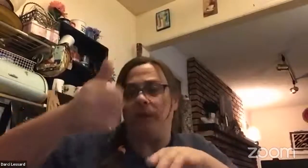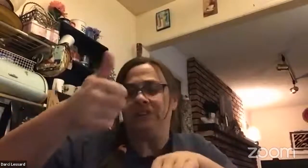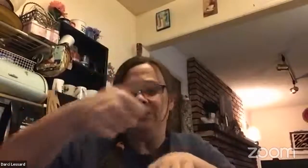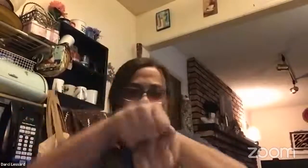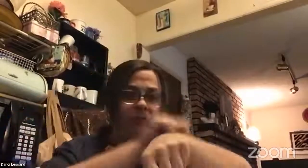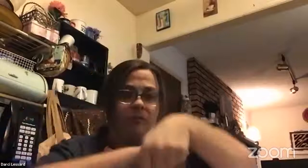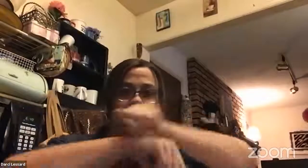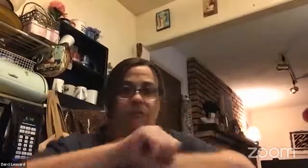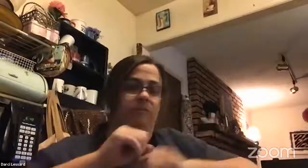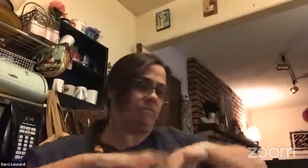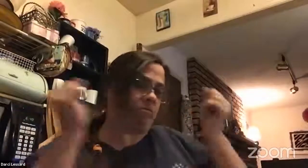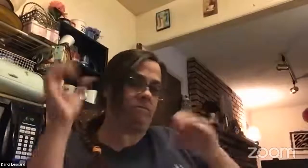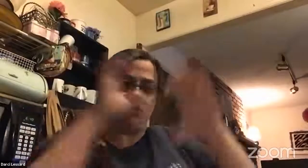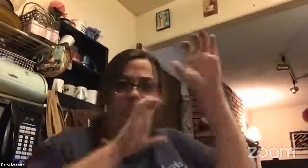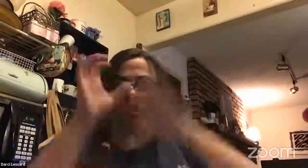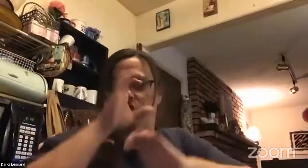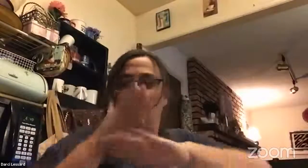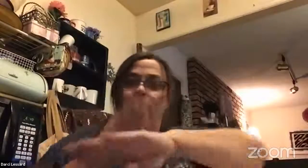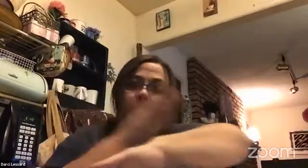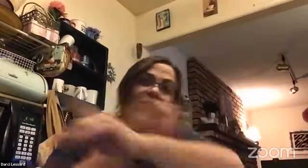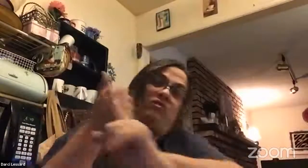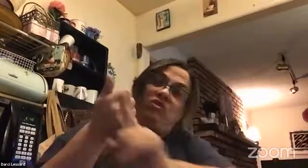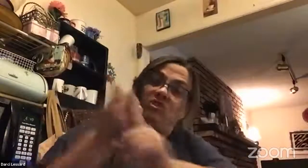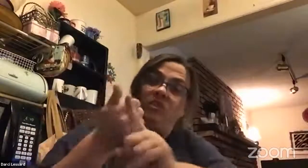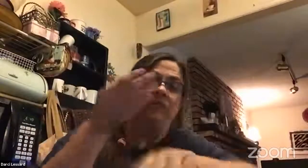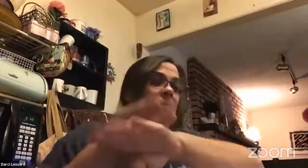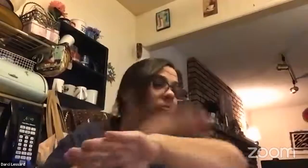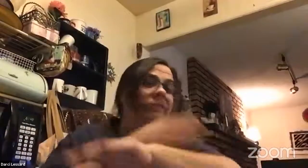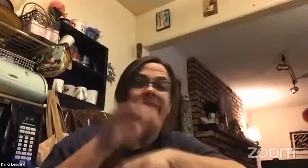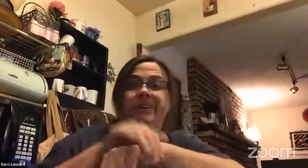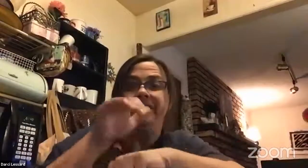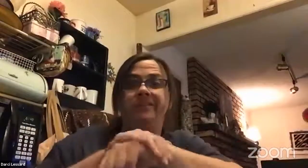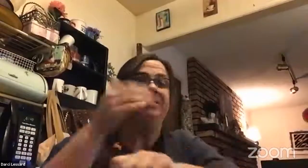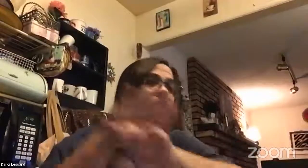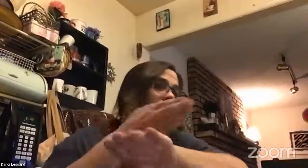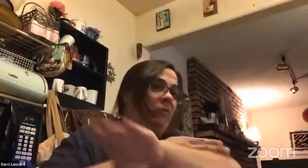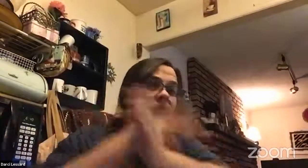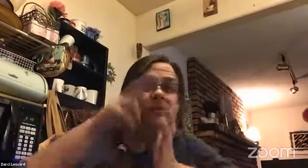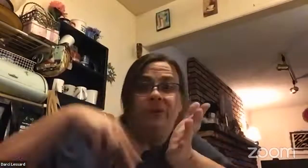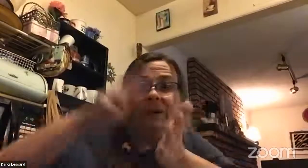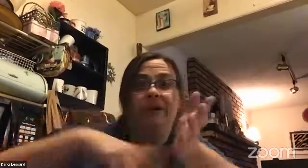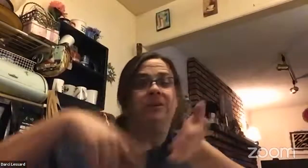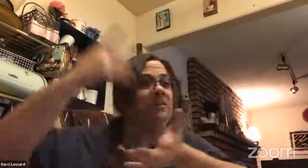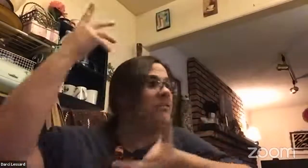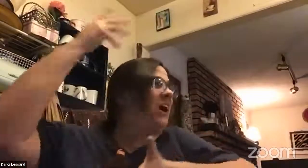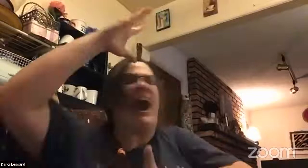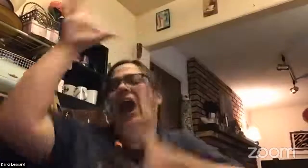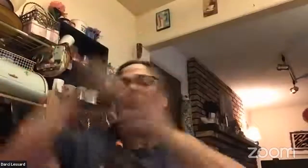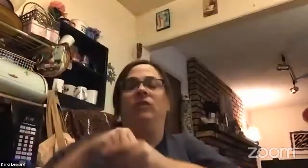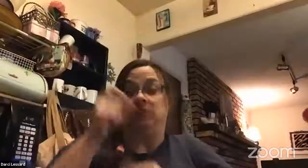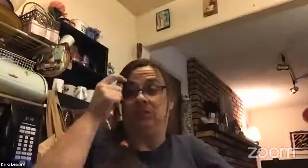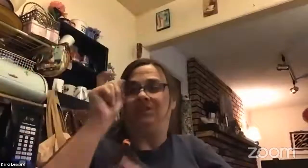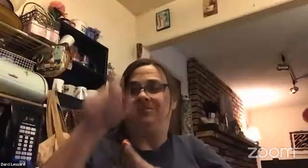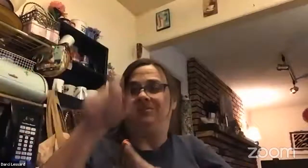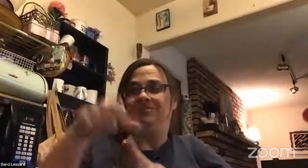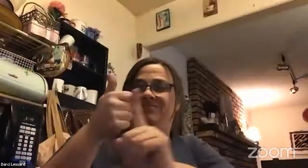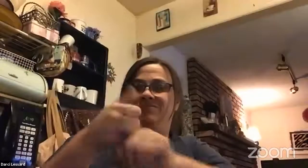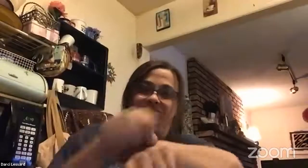information. It's out there. Roll up your sleeves, put in the work, commit yourself, whether it be improving your English, your writing,